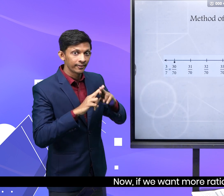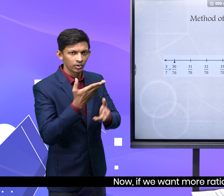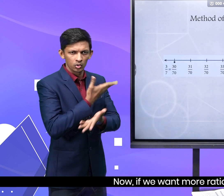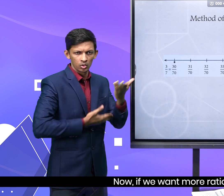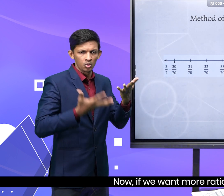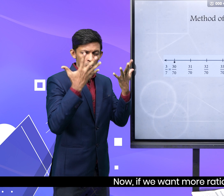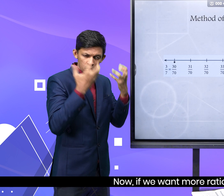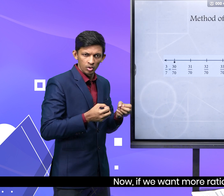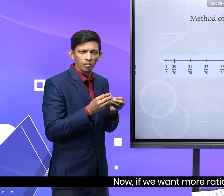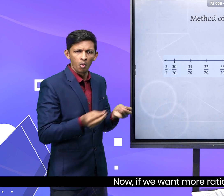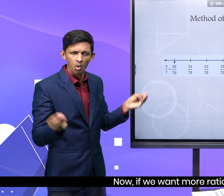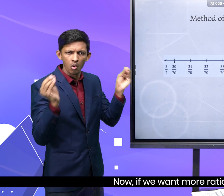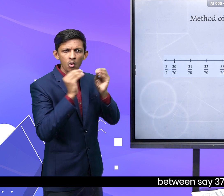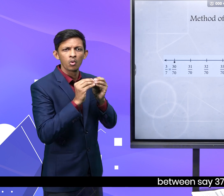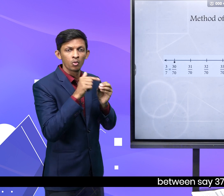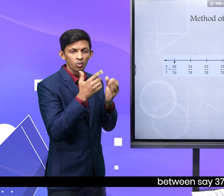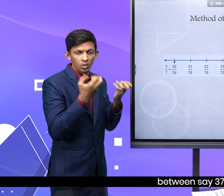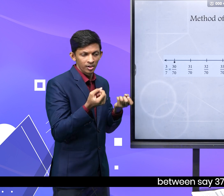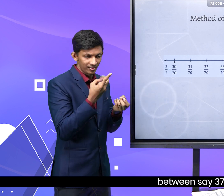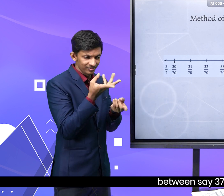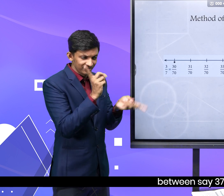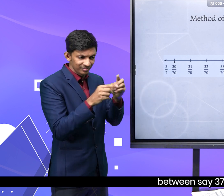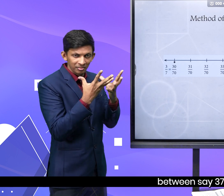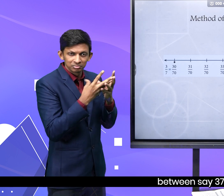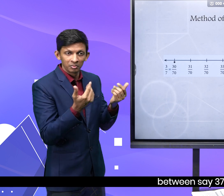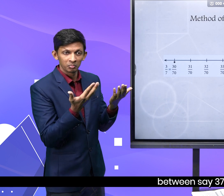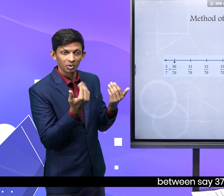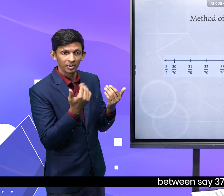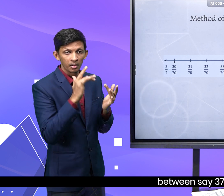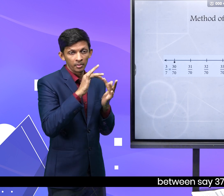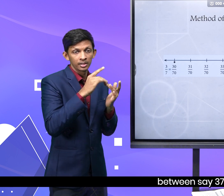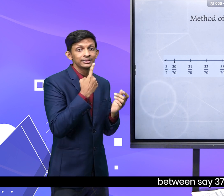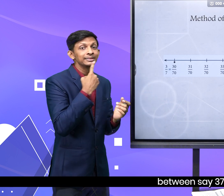Now if we want more rational numbers between say 37 by 70